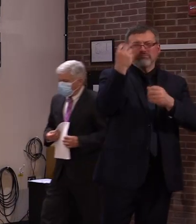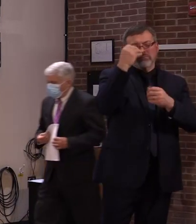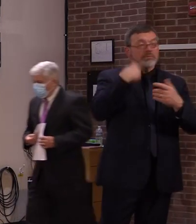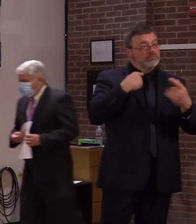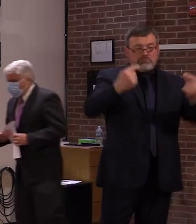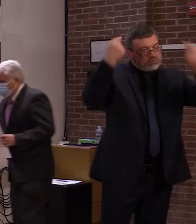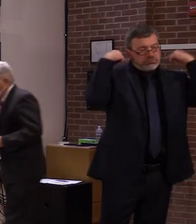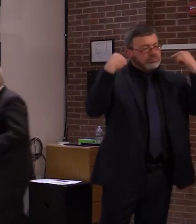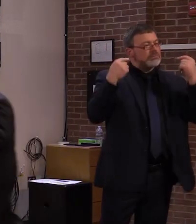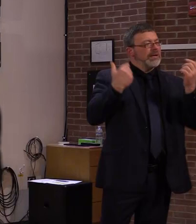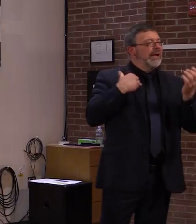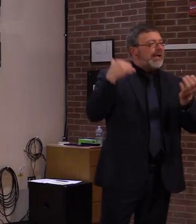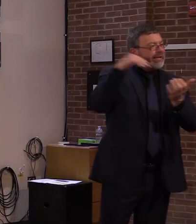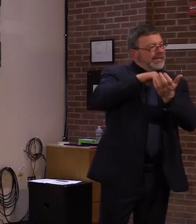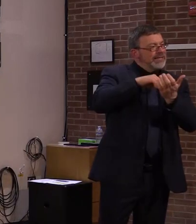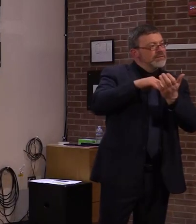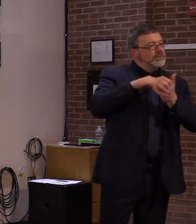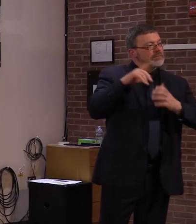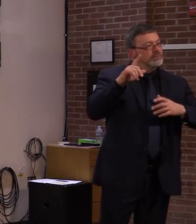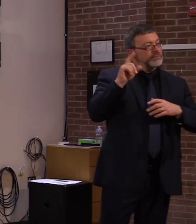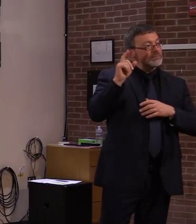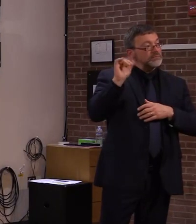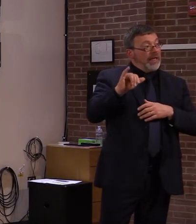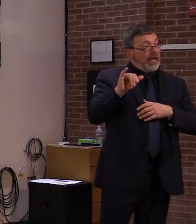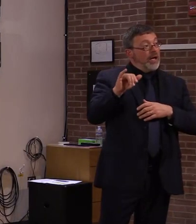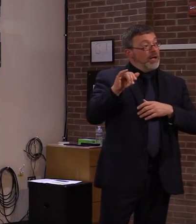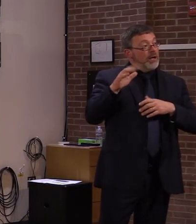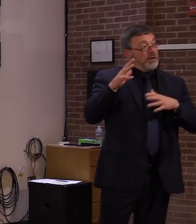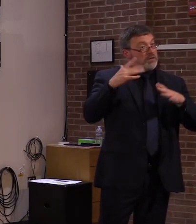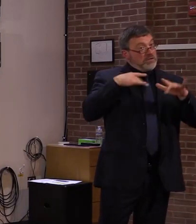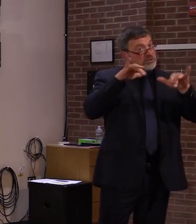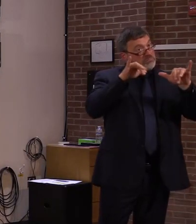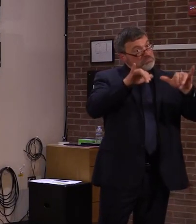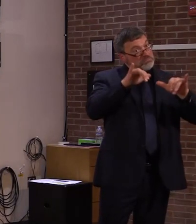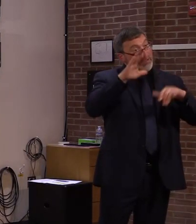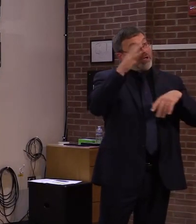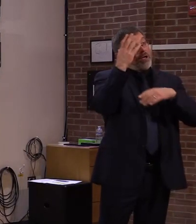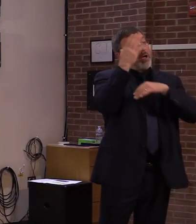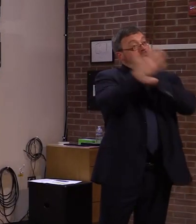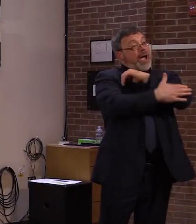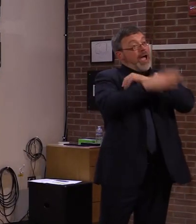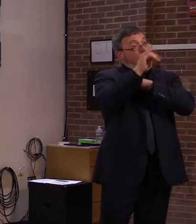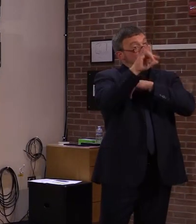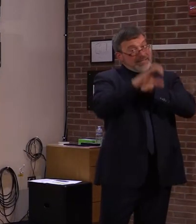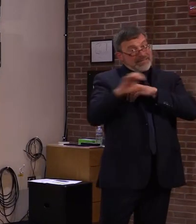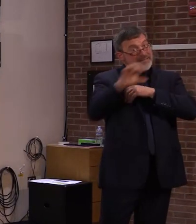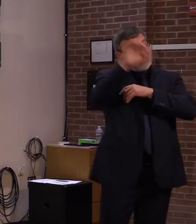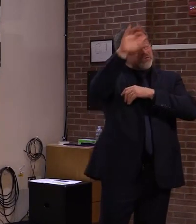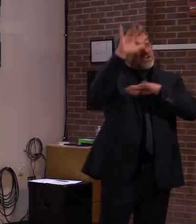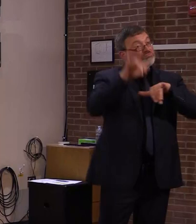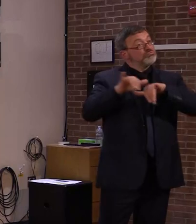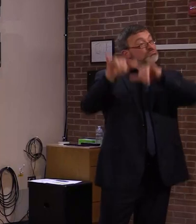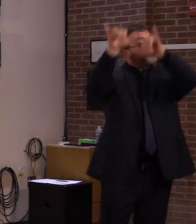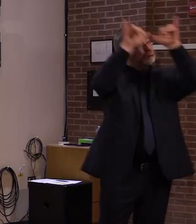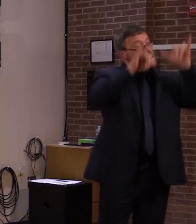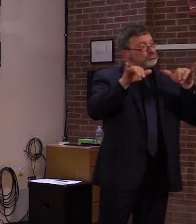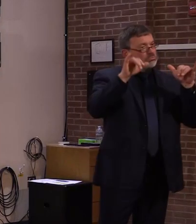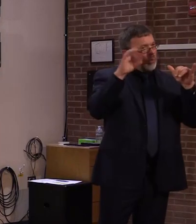evenly distributed across all regions of the state, or are there some regions that have a higher percentage of kids signing up than